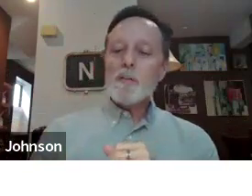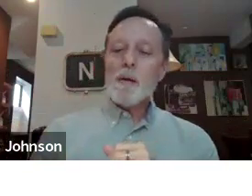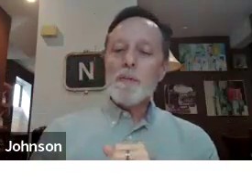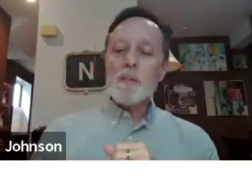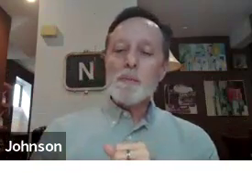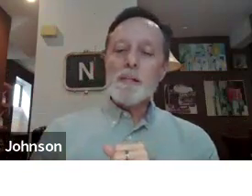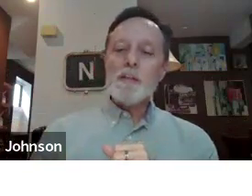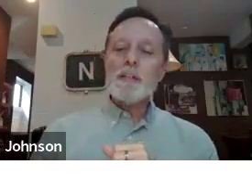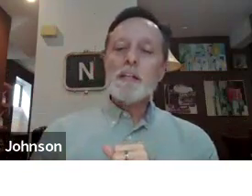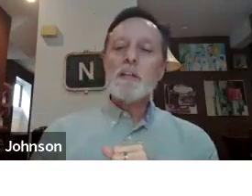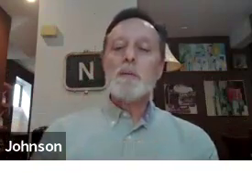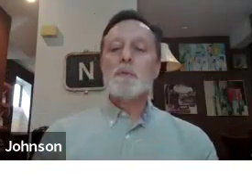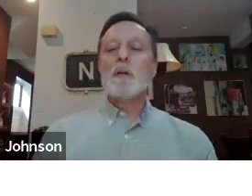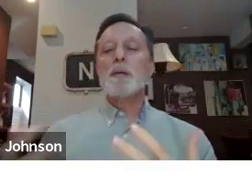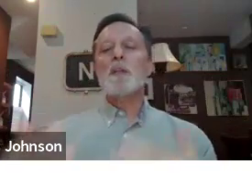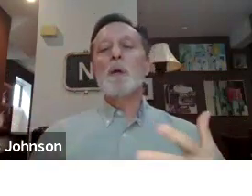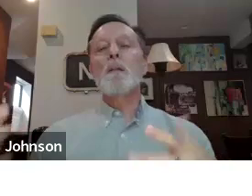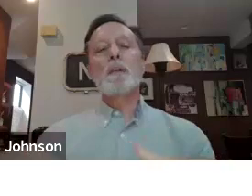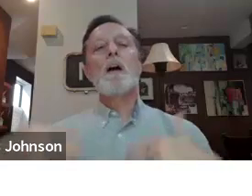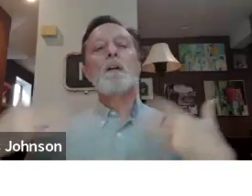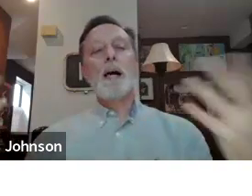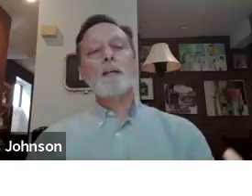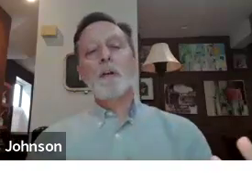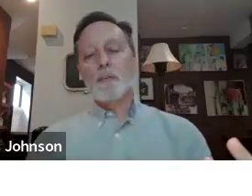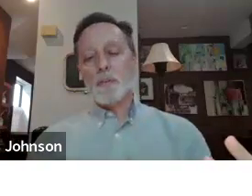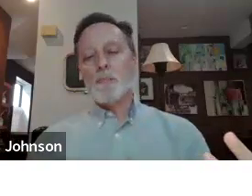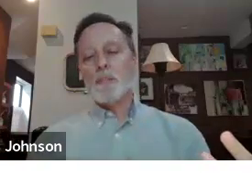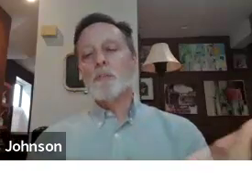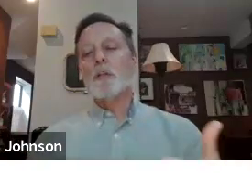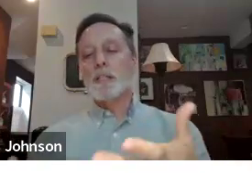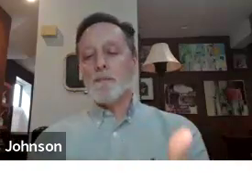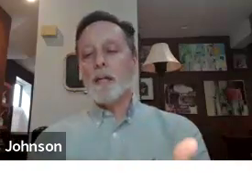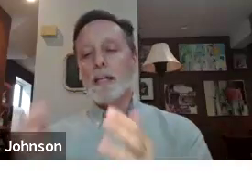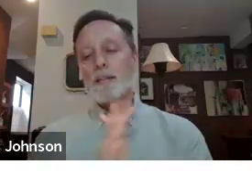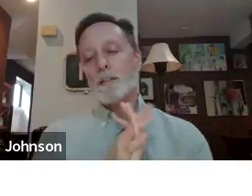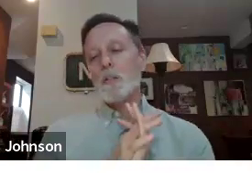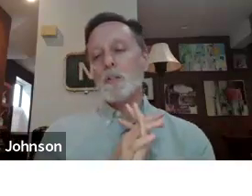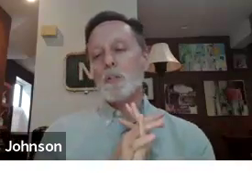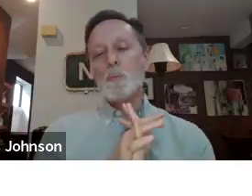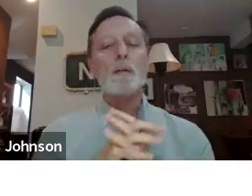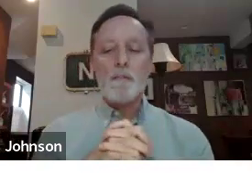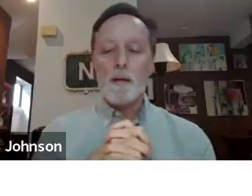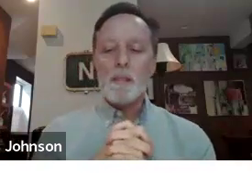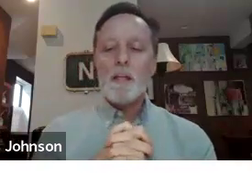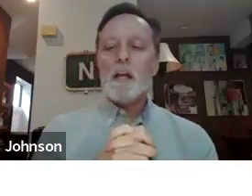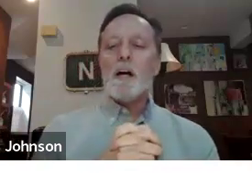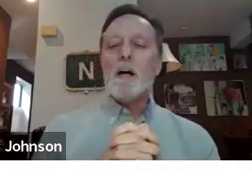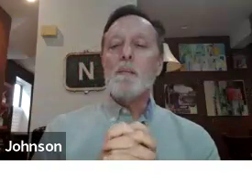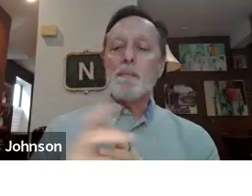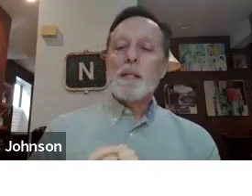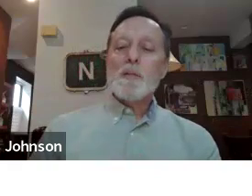have not talked about this specifically here. I'm just trying to make you aware of, there are a lot of other types of insurance. Event cancellation is one of